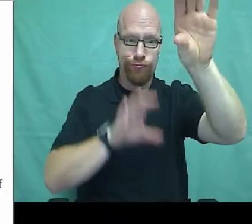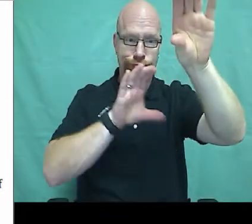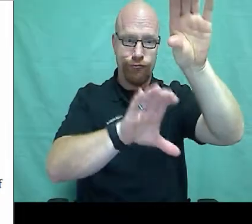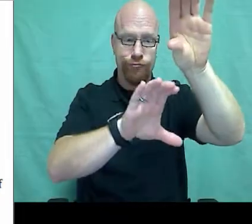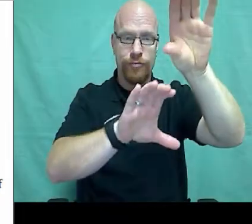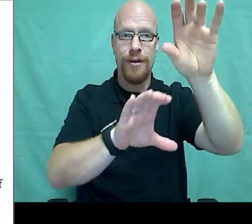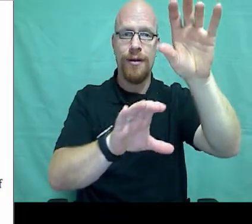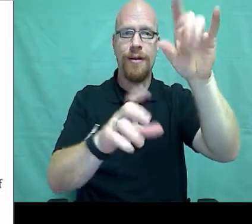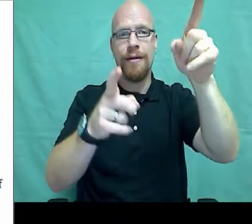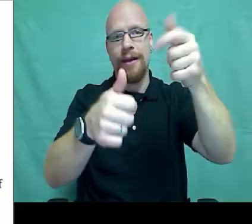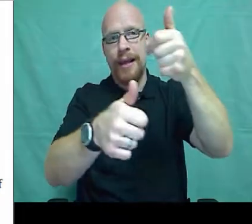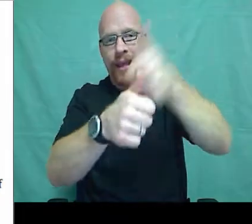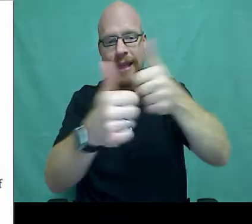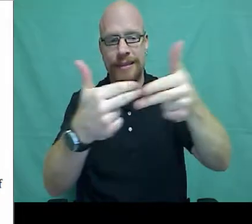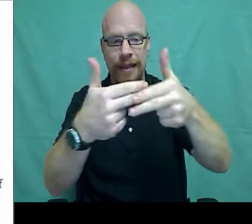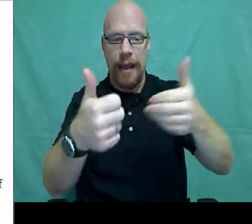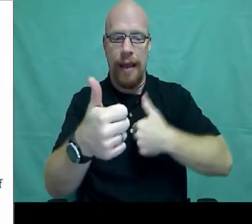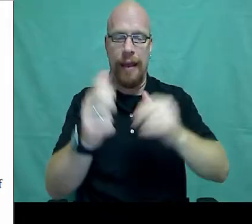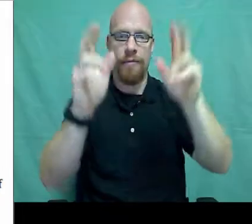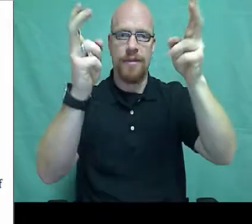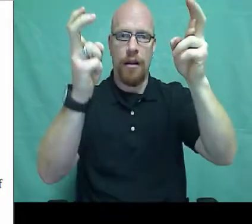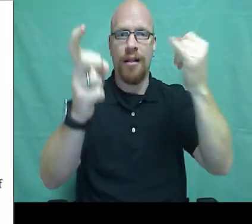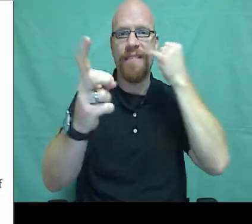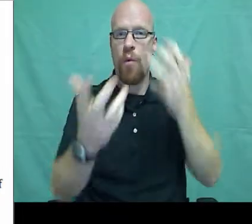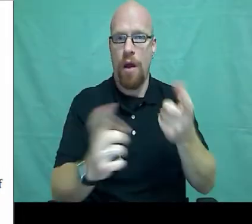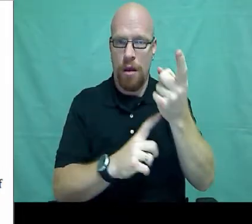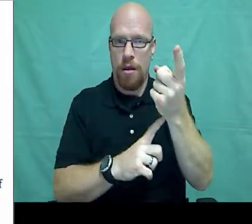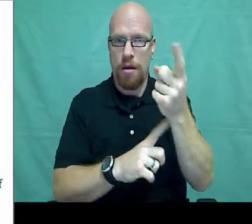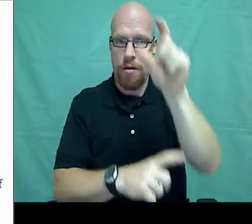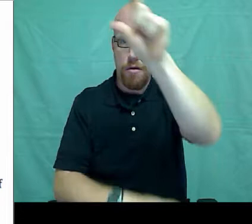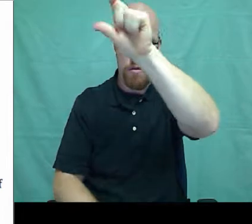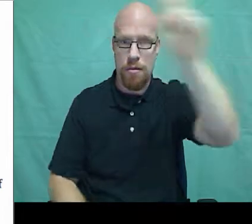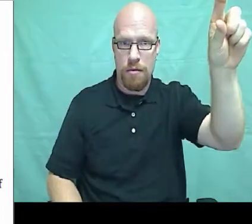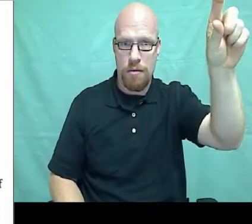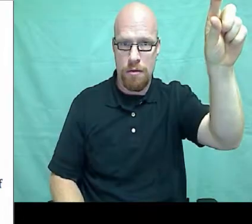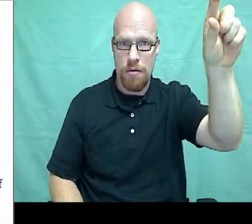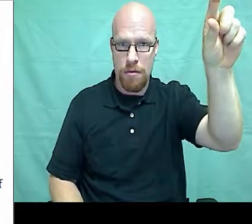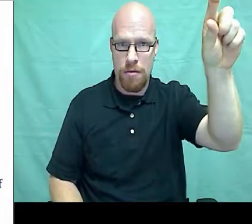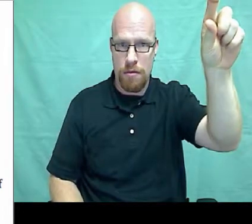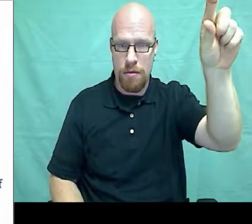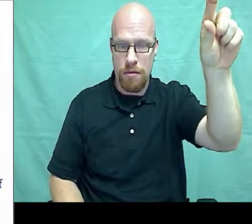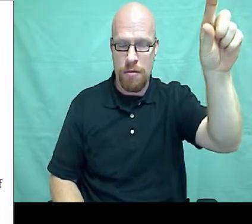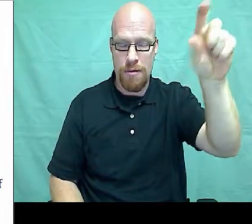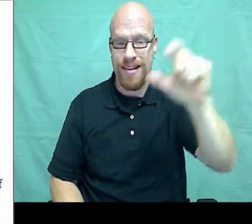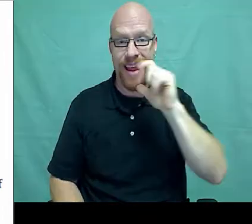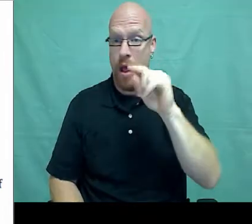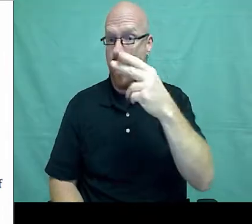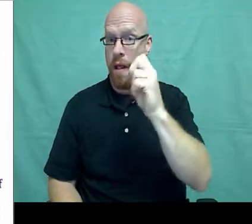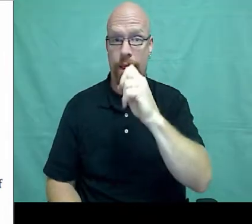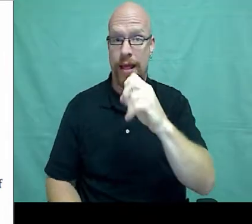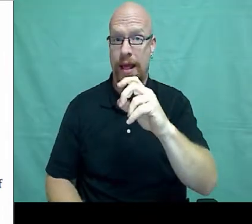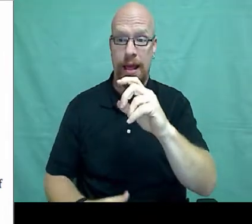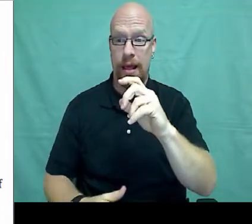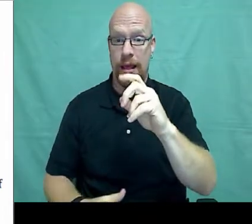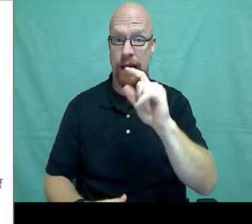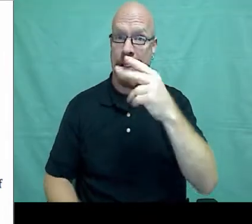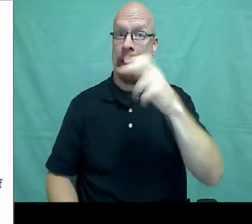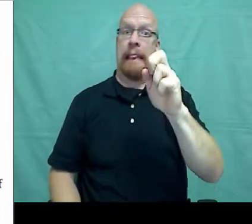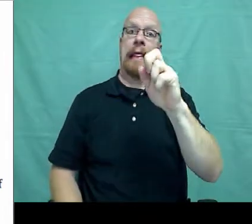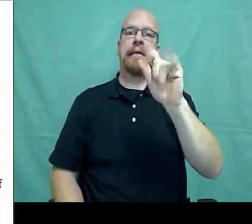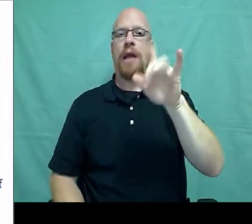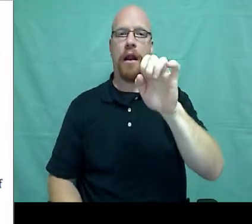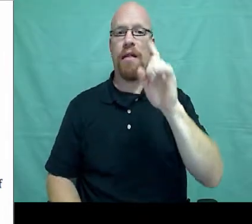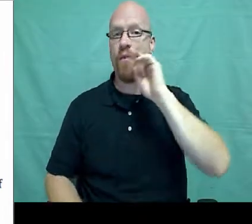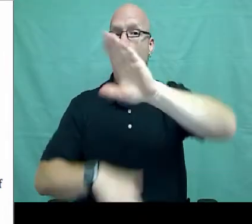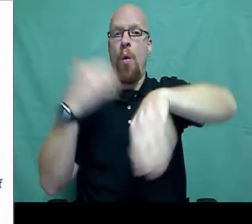be two sections to each slide. One's going to be a title for that one slide. It's not the title for